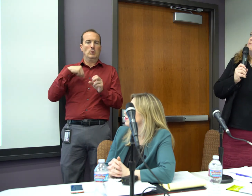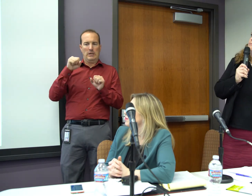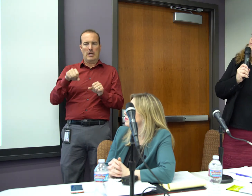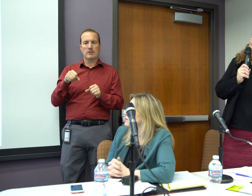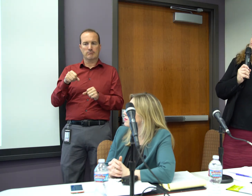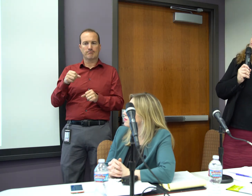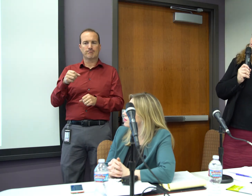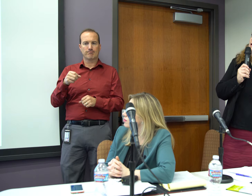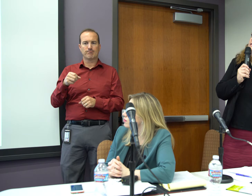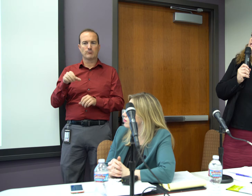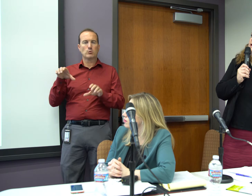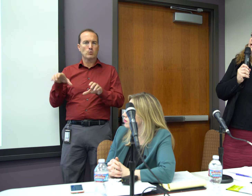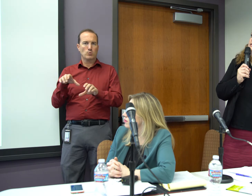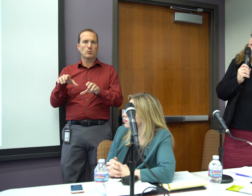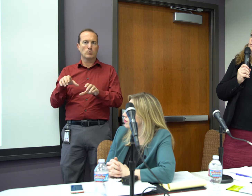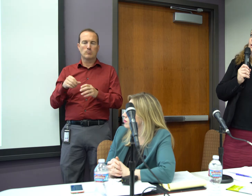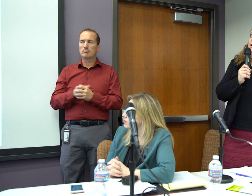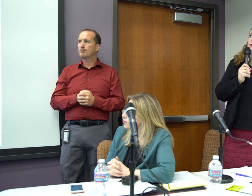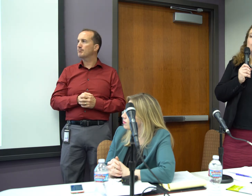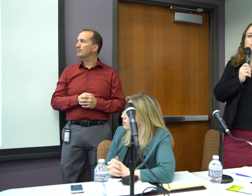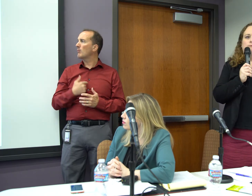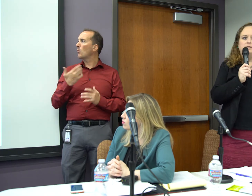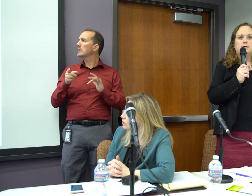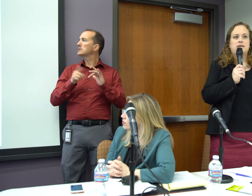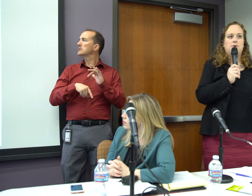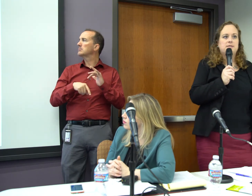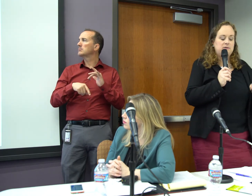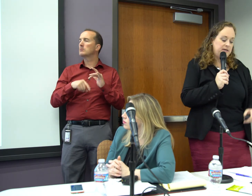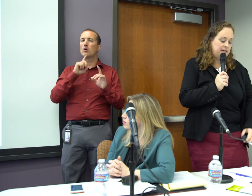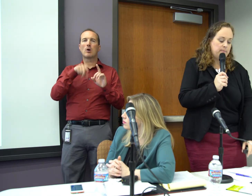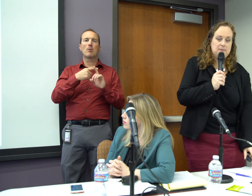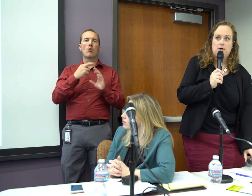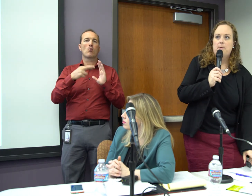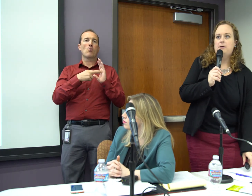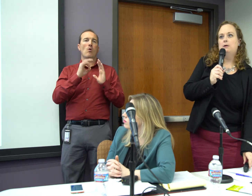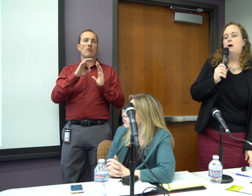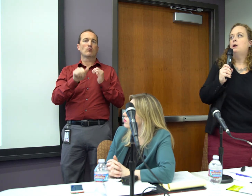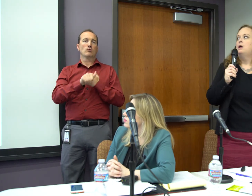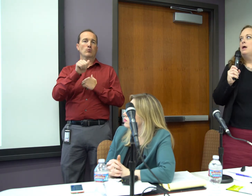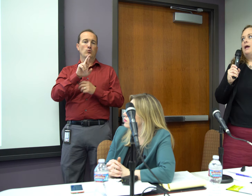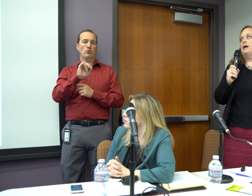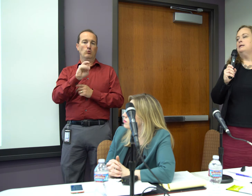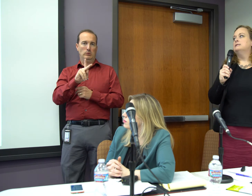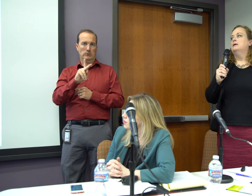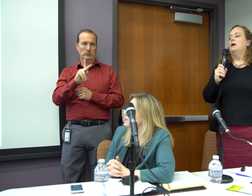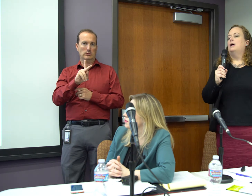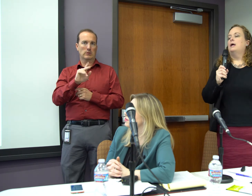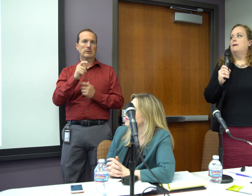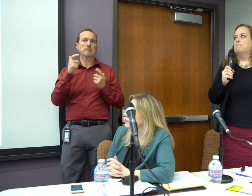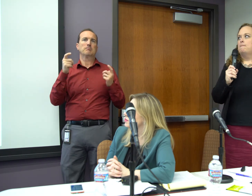also wanted to skip ahead to the role of risk, because I know this is a big deal and people talk about it a lot.